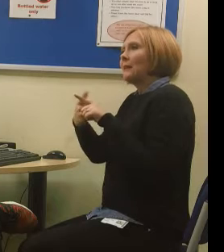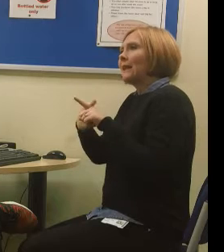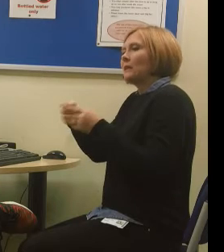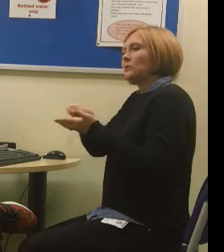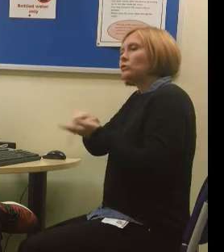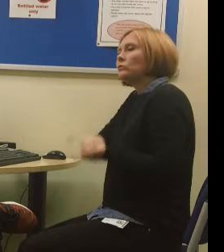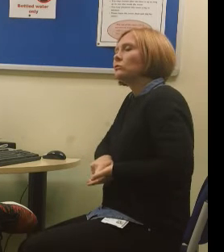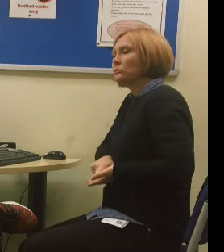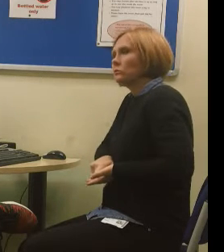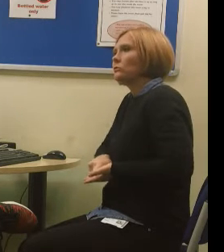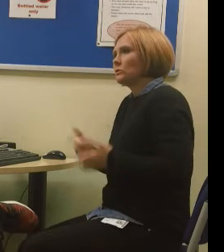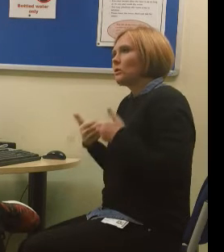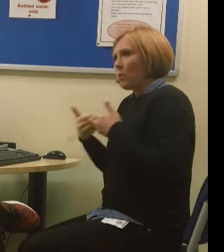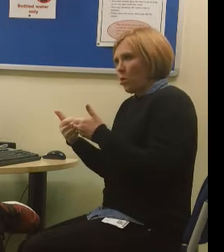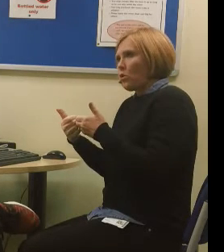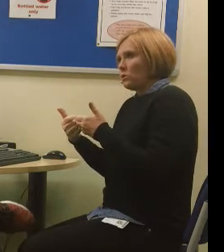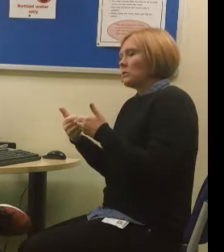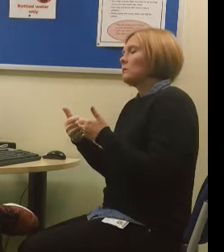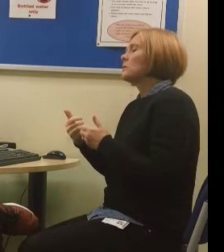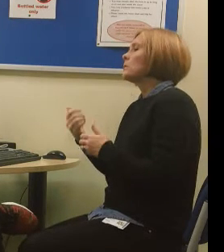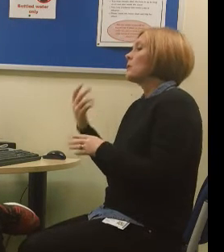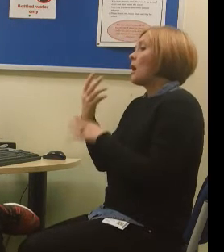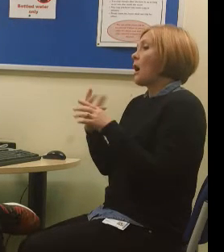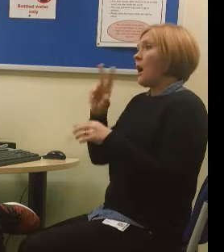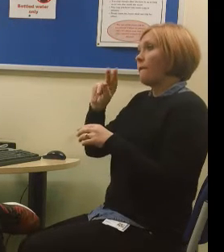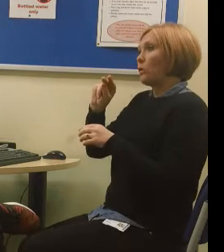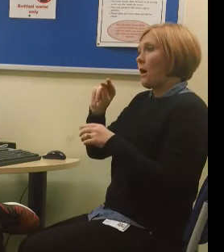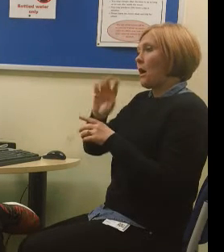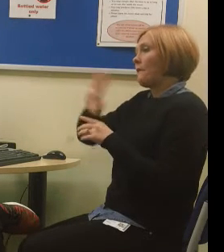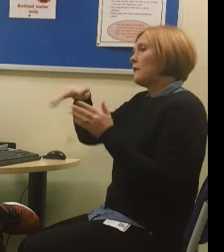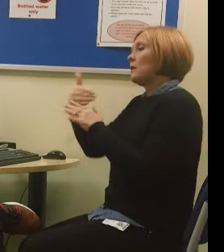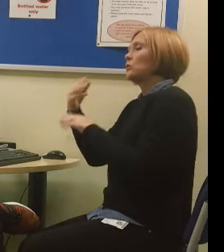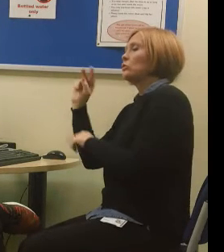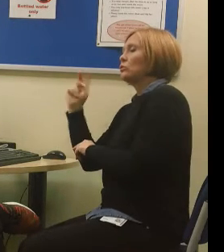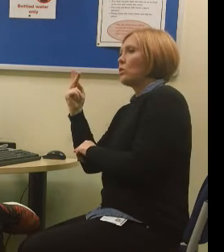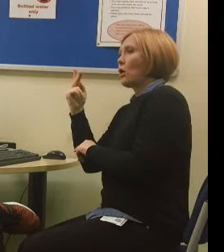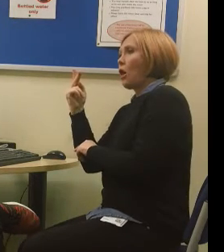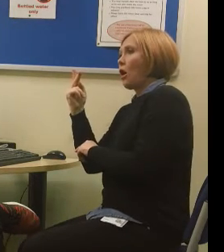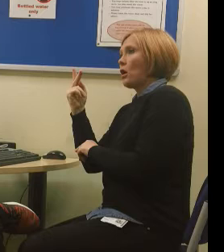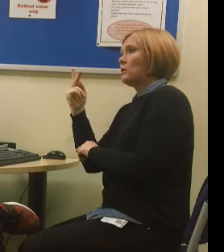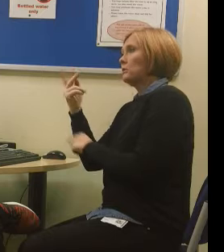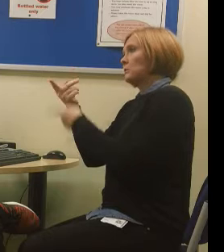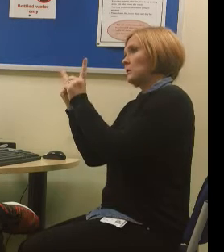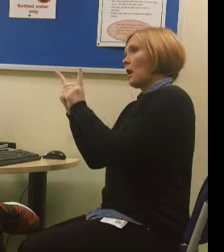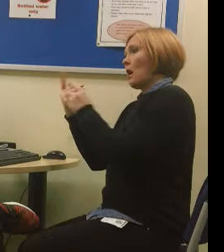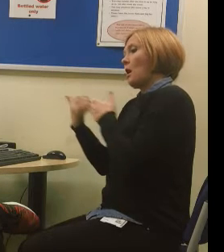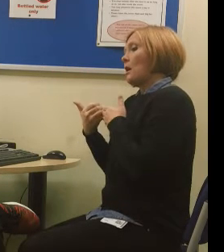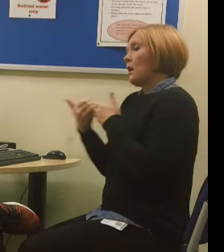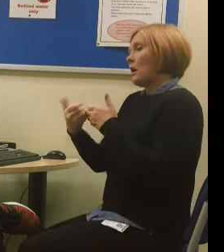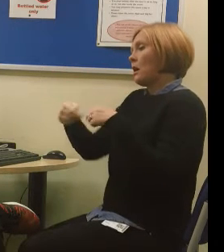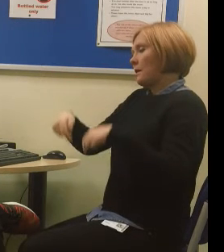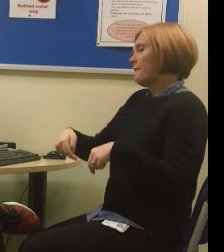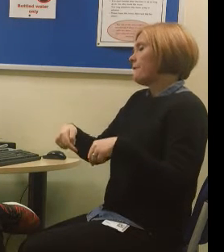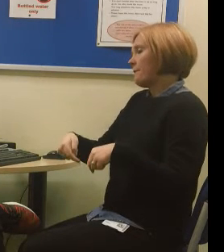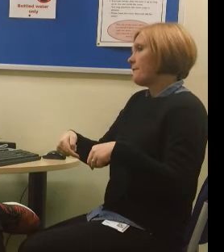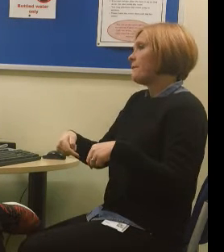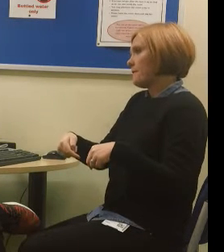come in here from 12:30 till 2 on a daily basis and run a drop-in session. So if you need a bit of support with your language, your literacy, your